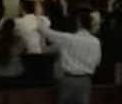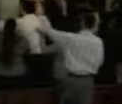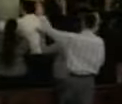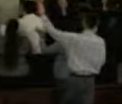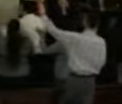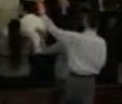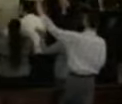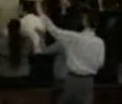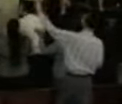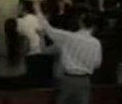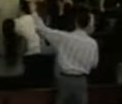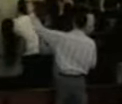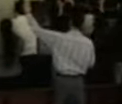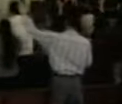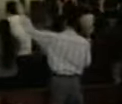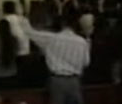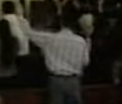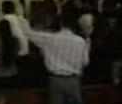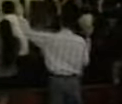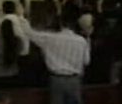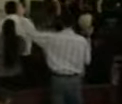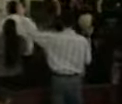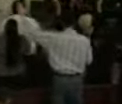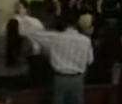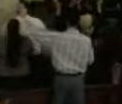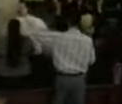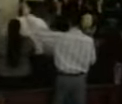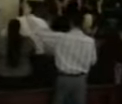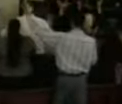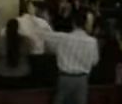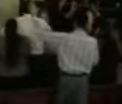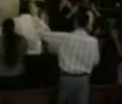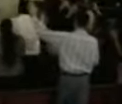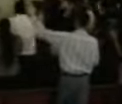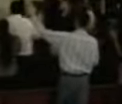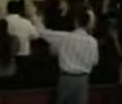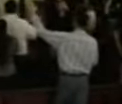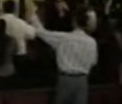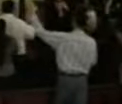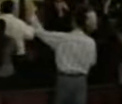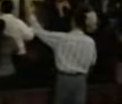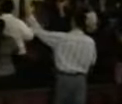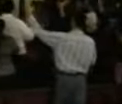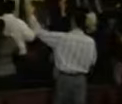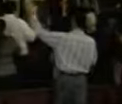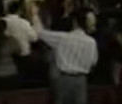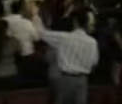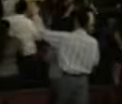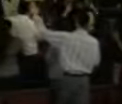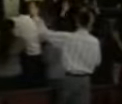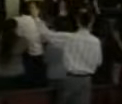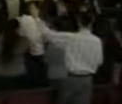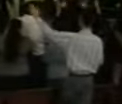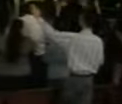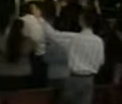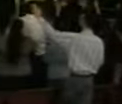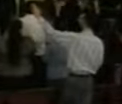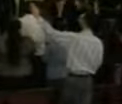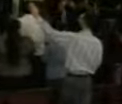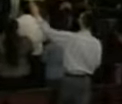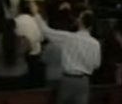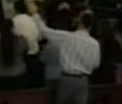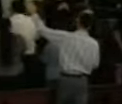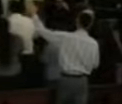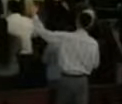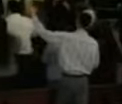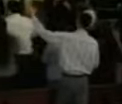Oh, He wants to do something right here and now. He wants to move in your life. He wants to become bigger.